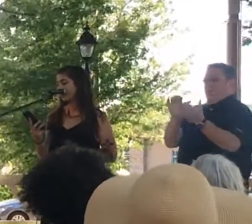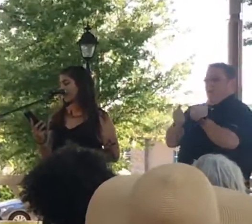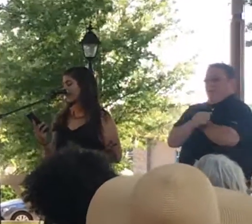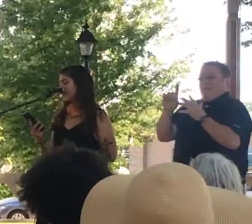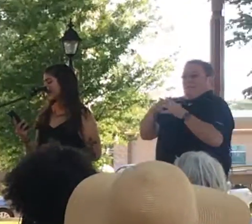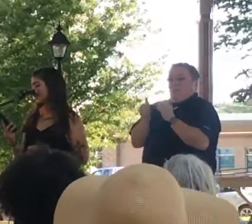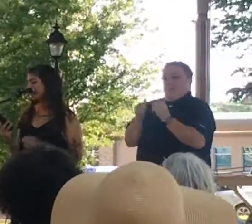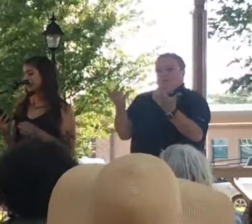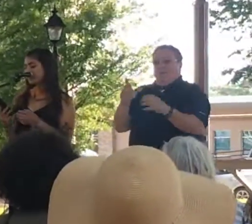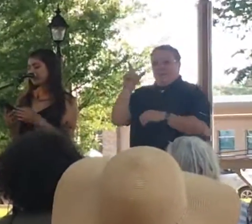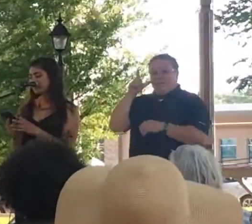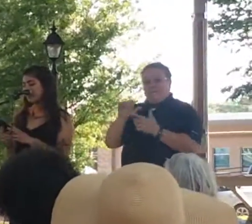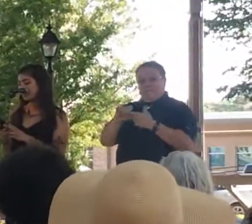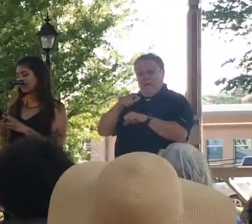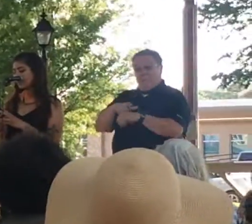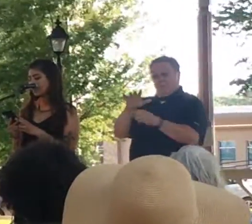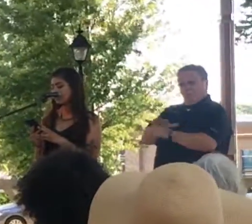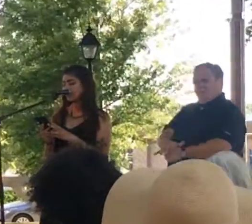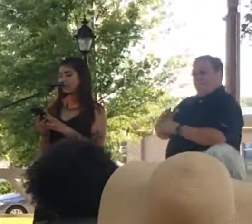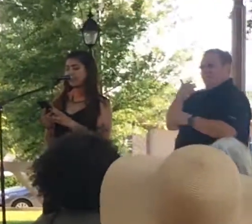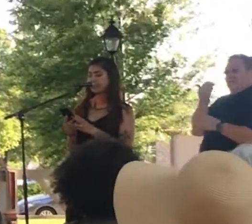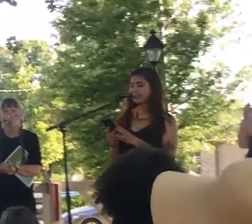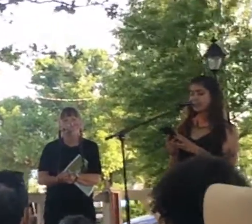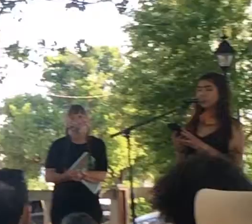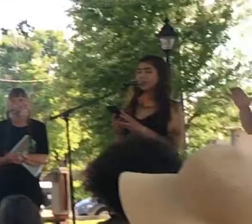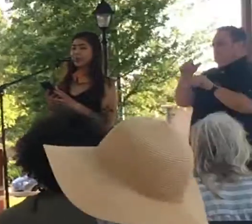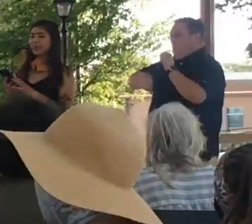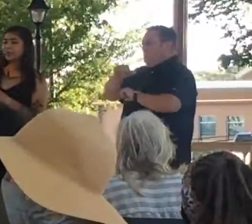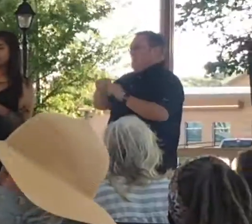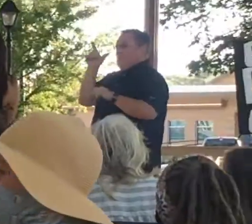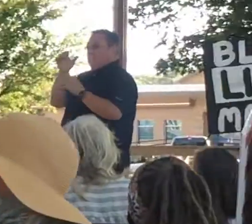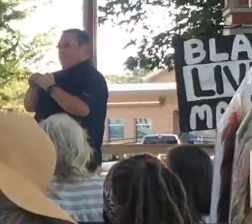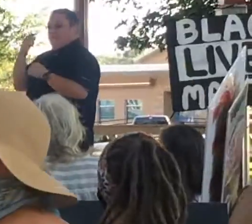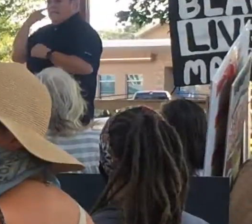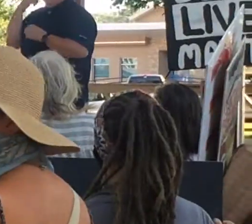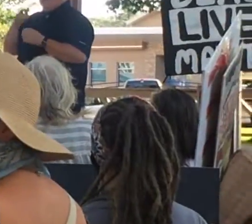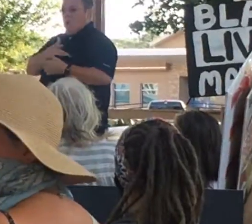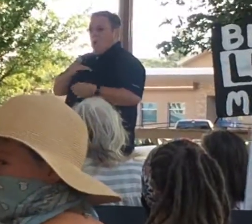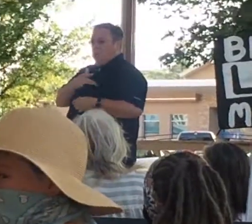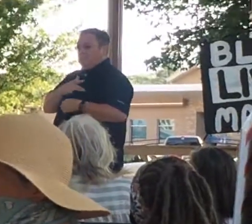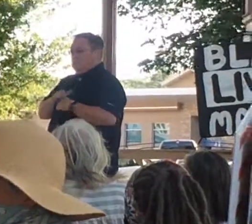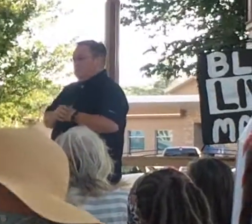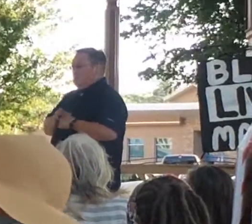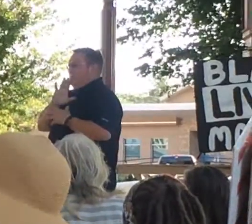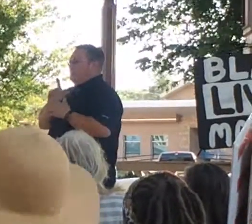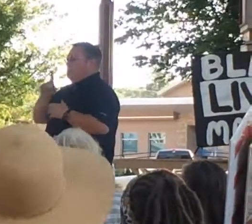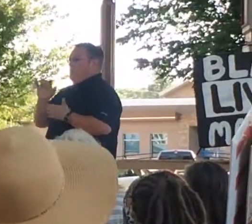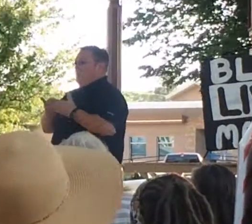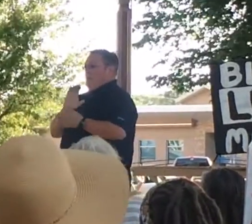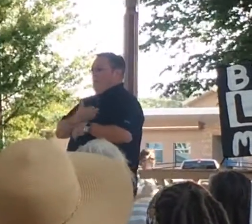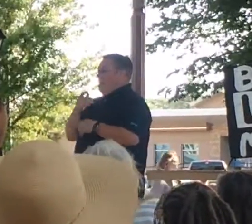listening. He said, in times of stress, the best thing we can do for each other is to listen with our ears and our hearts, and to be assured